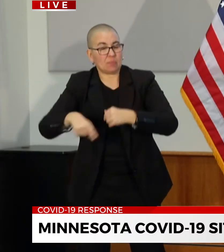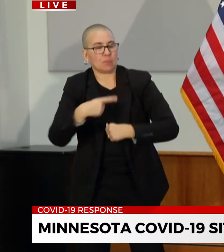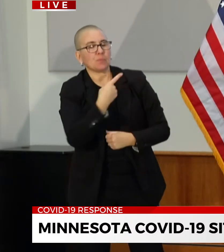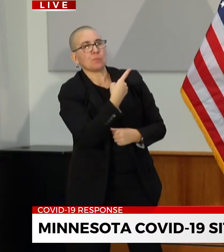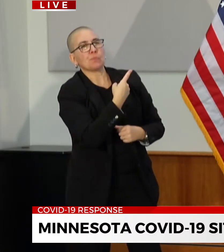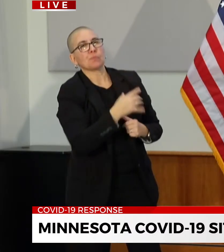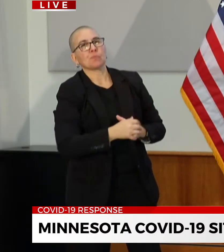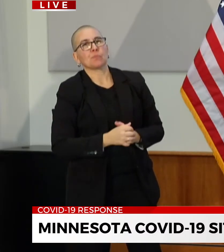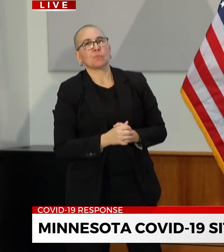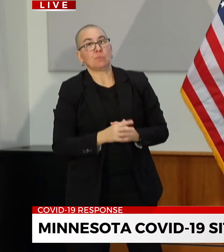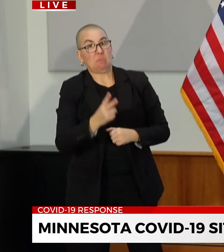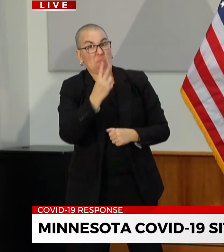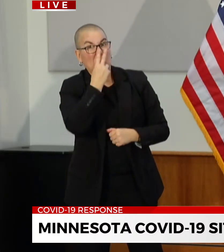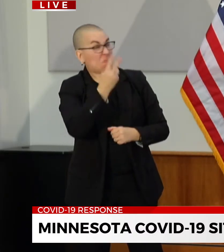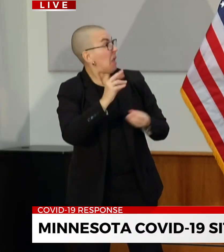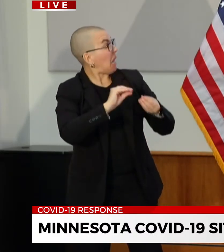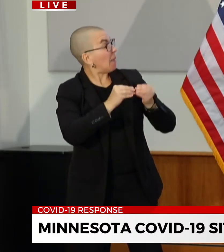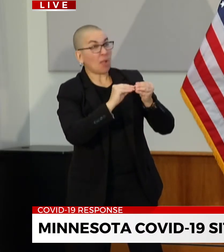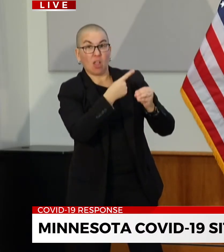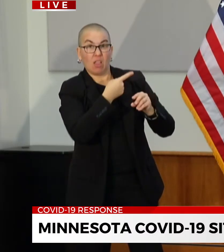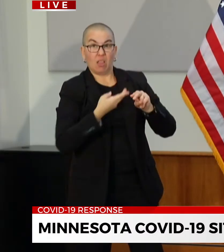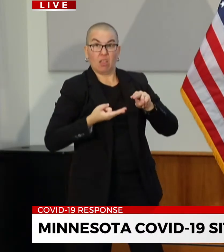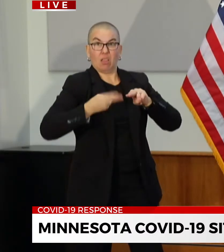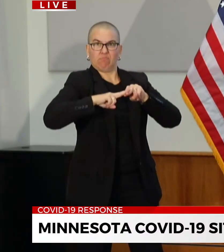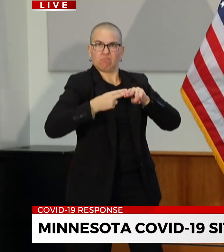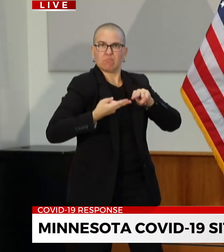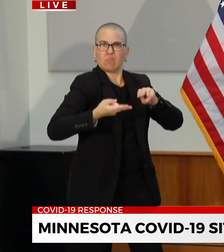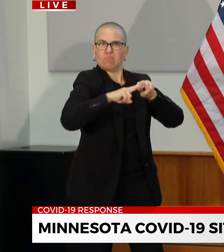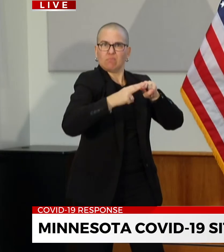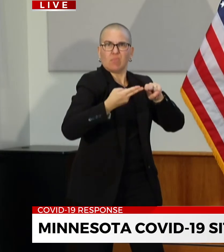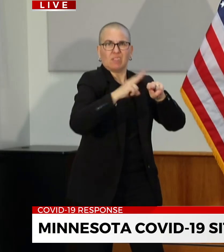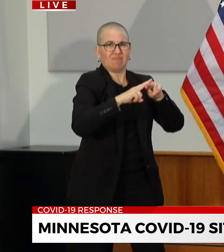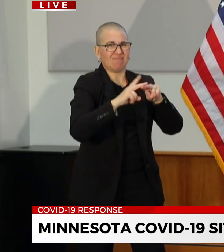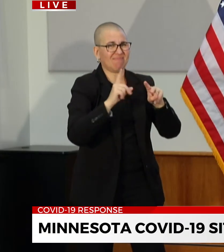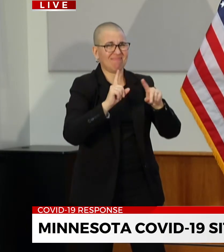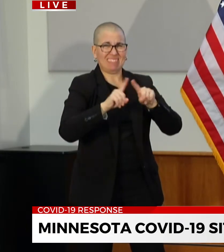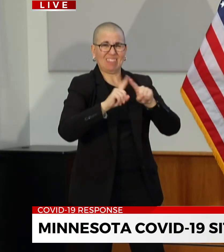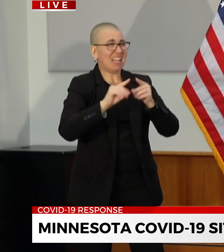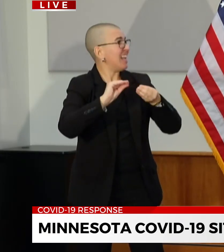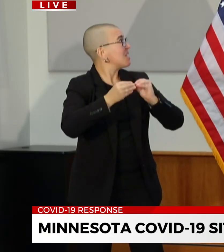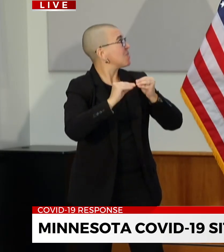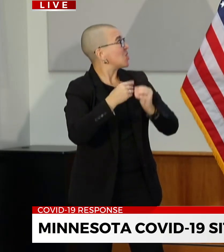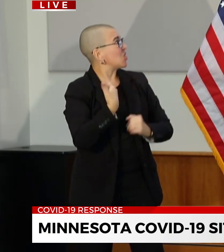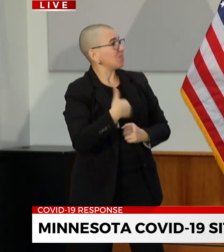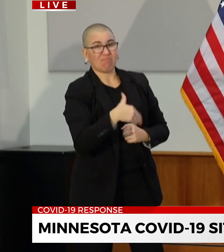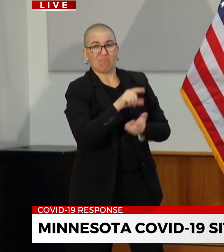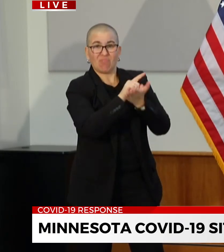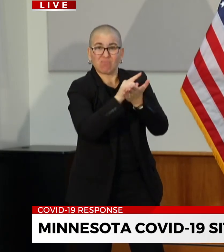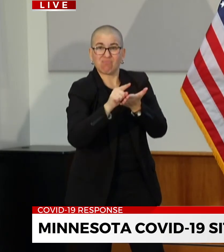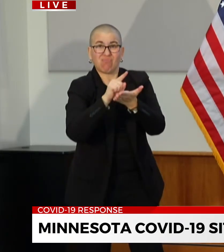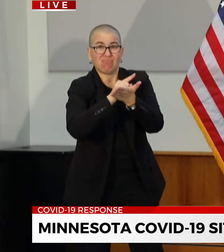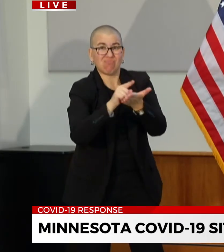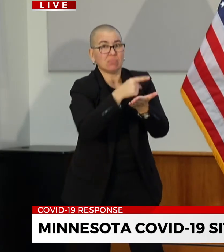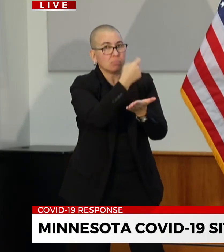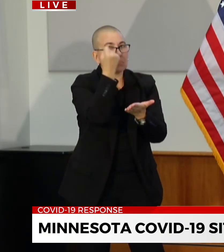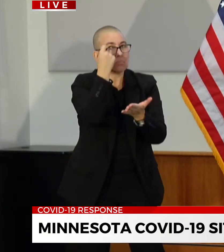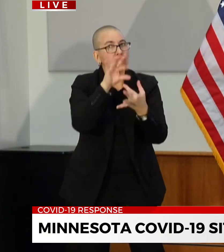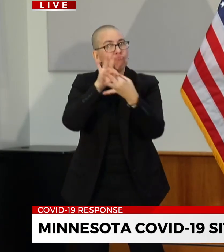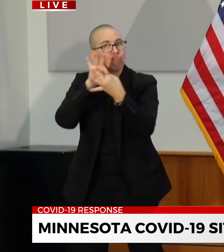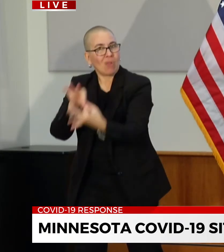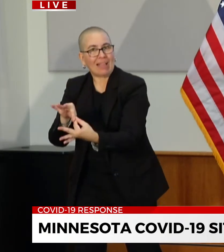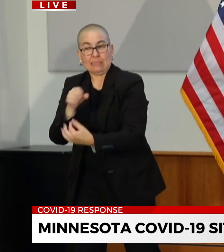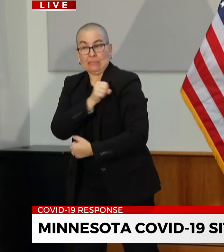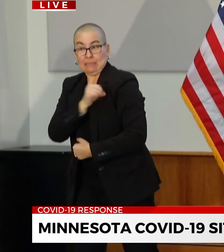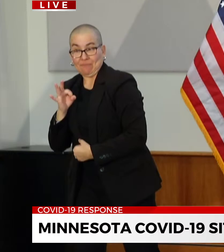cases trending up when looking across all these different types of facilities in both staff and residents. Just as an